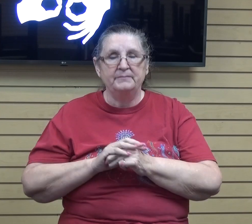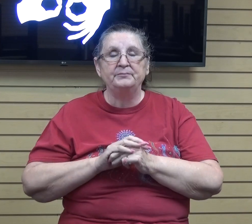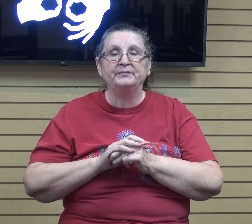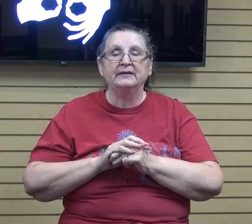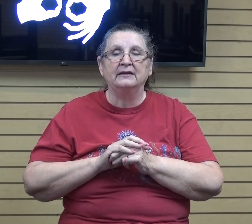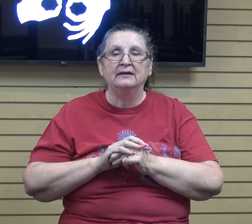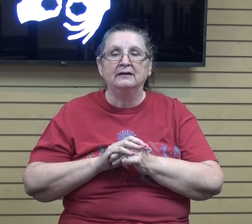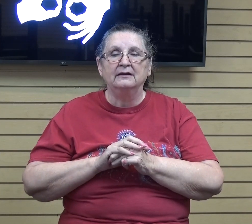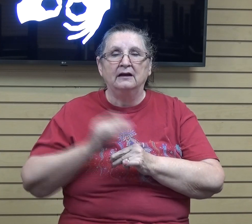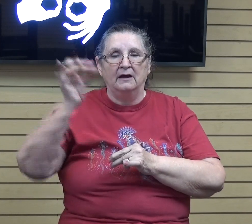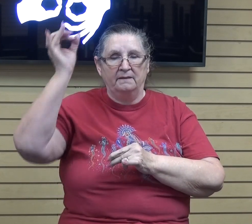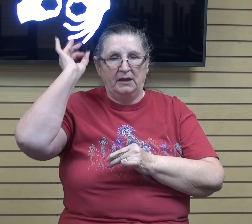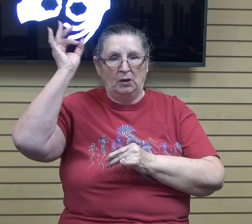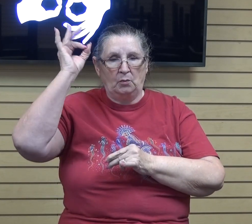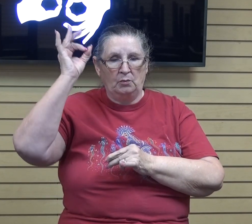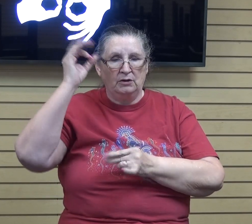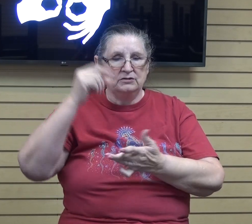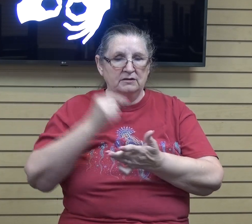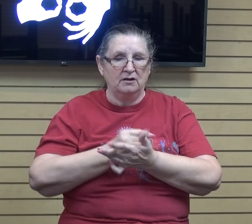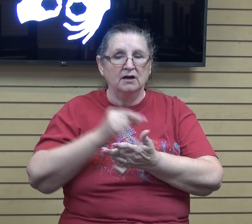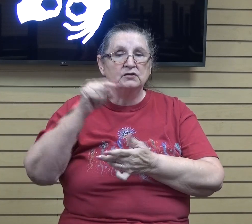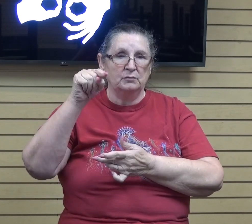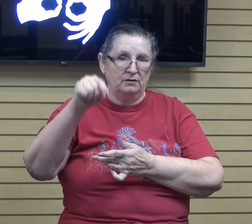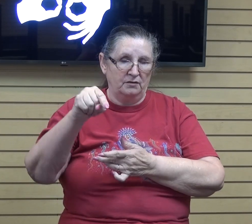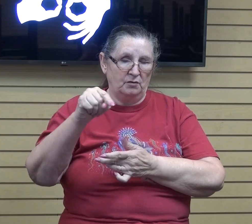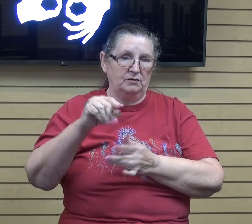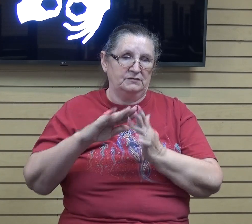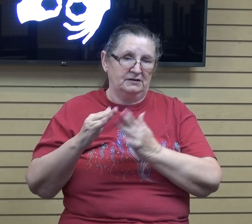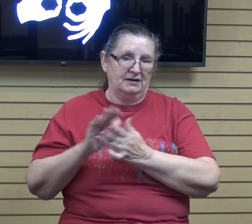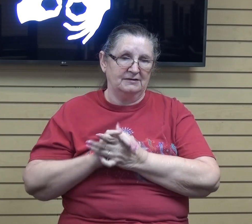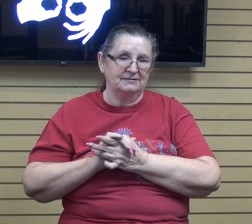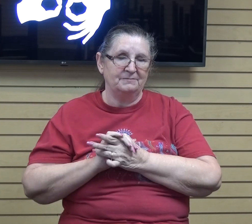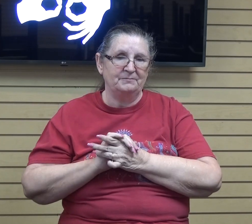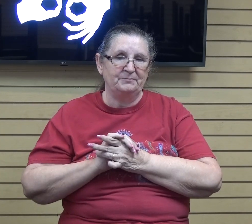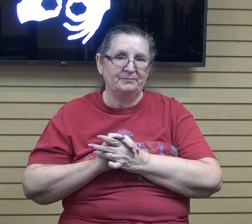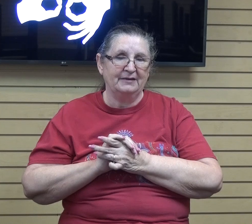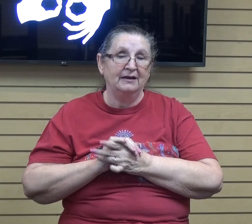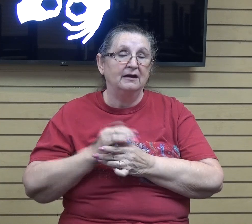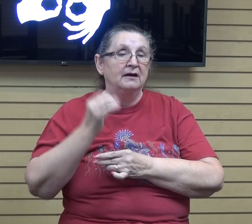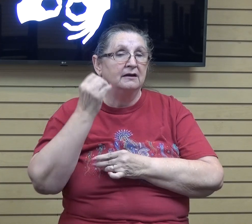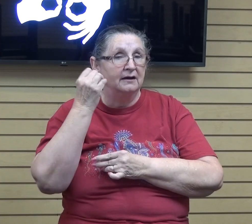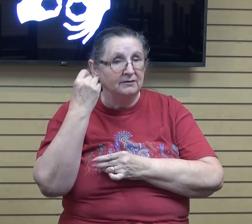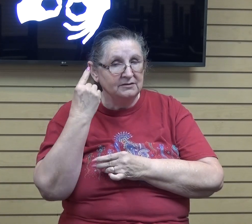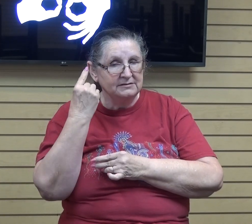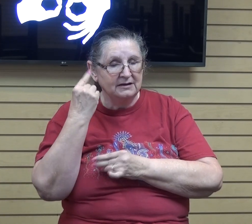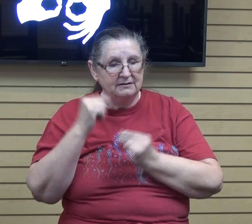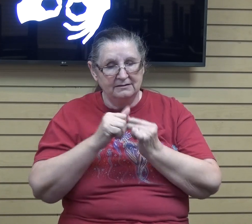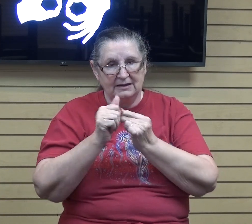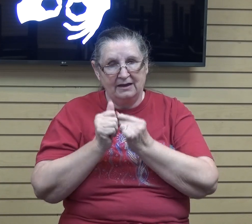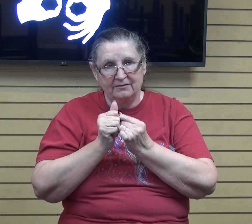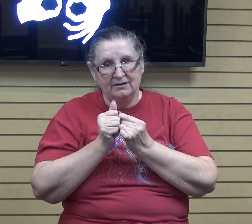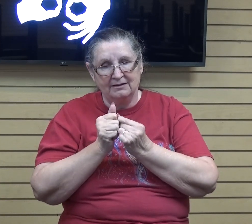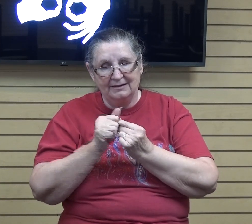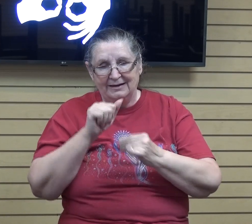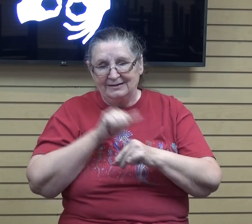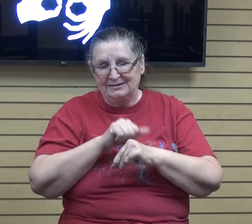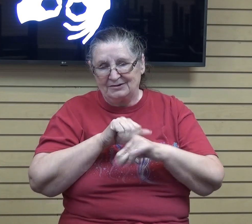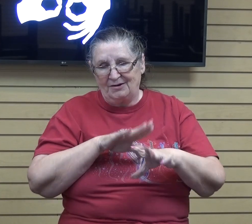were preaching the gospel there." And so as you see, they gathered together to stone and abuse